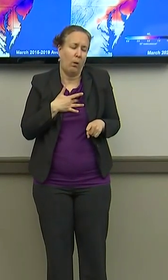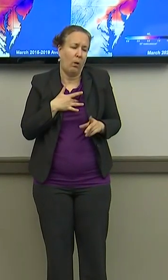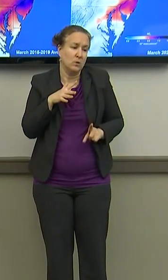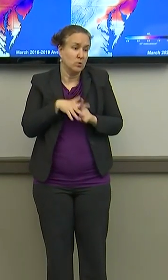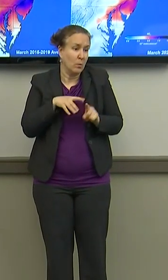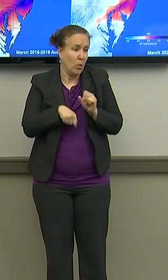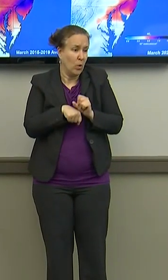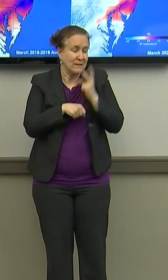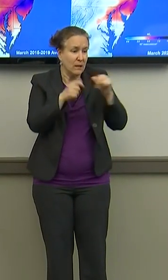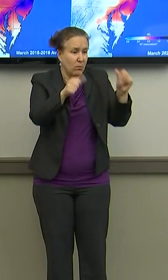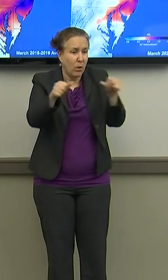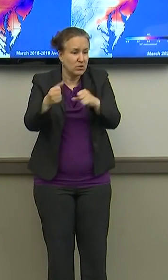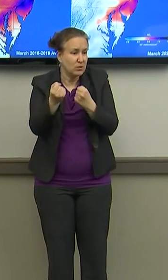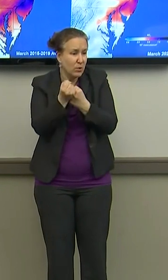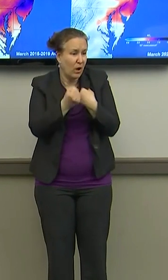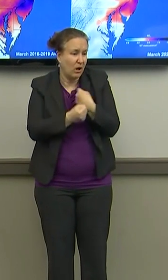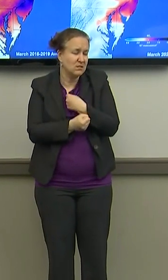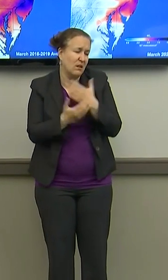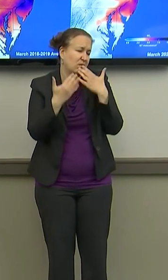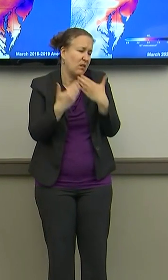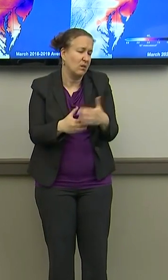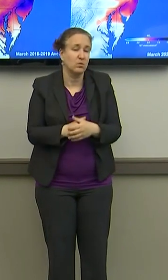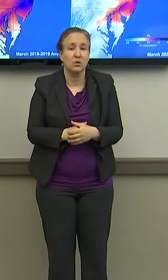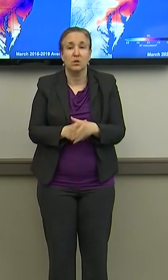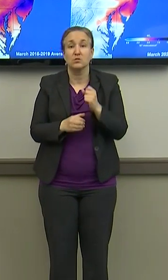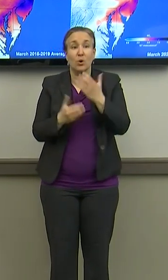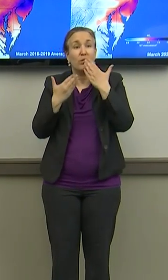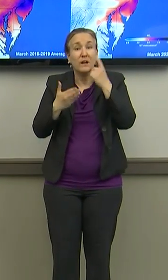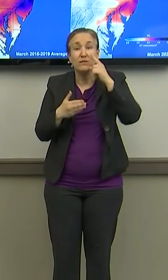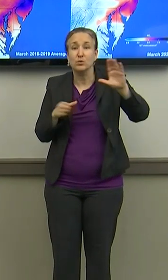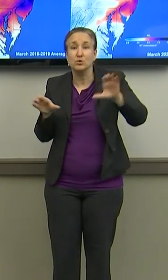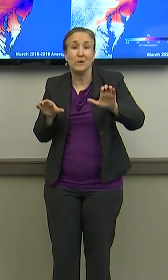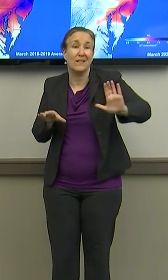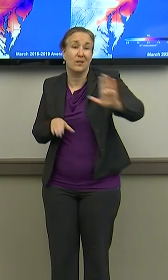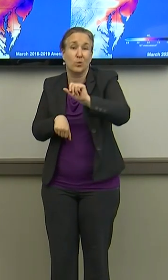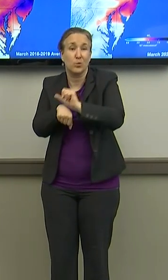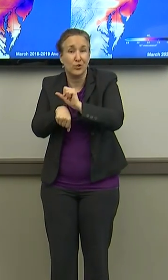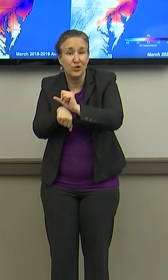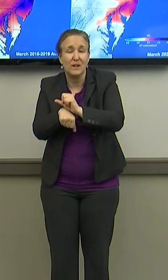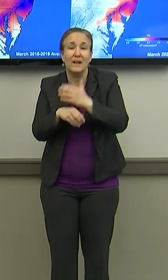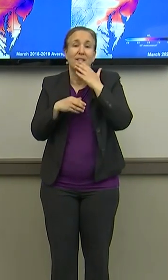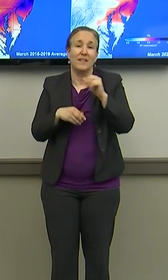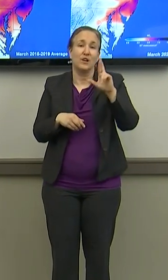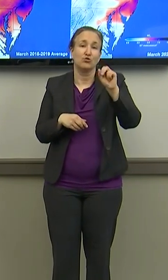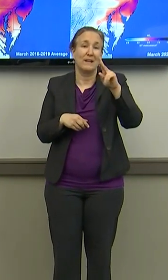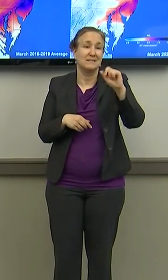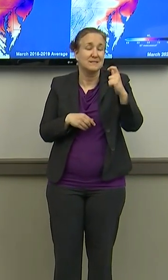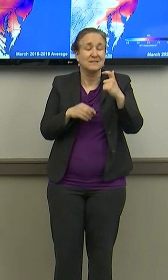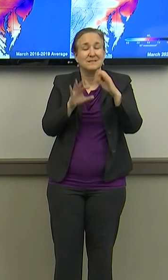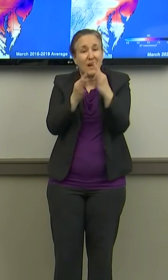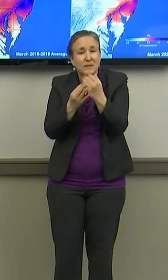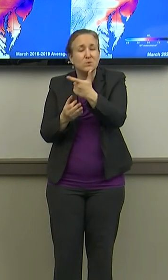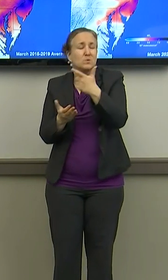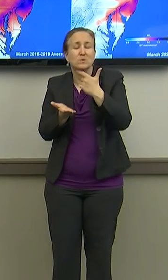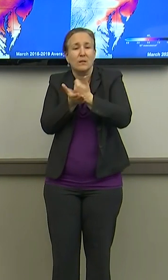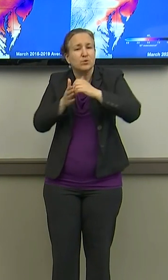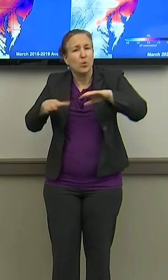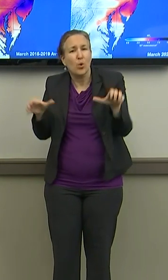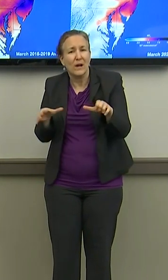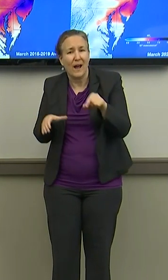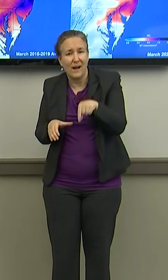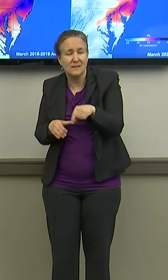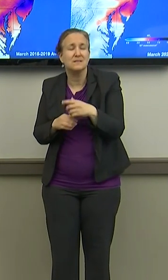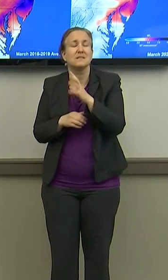and see all these posters. So thank you all for doing this work. Thank you to the Renix family for helping to organize